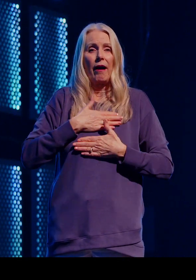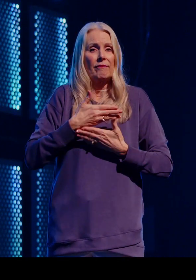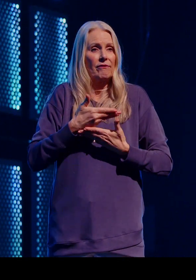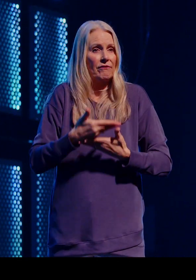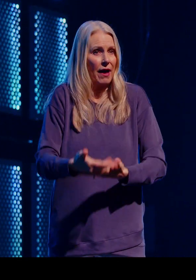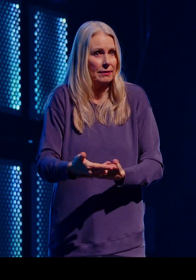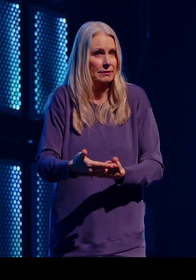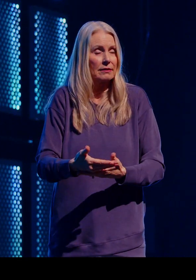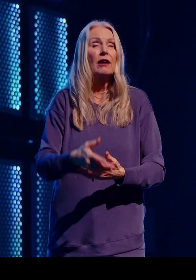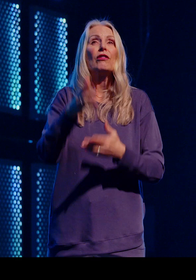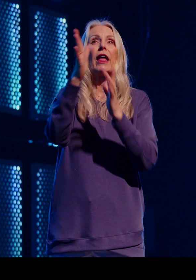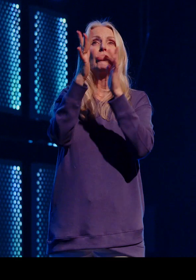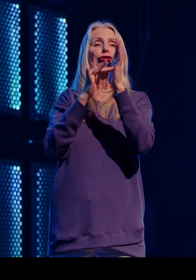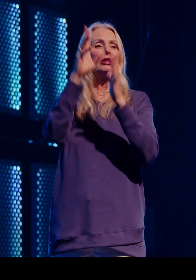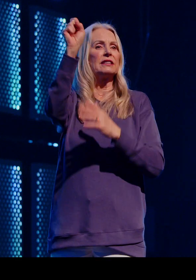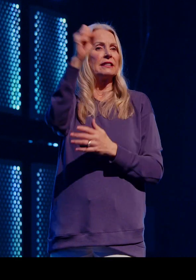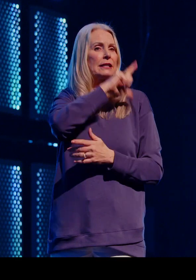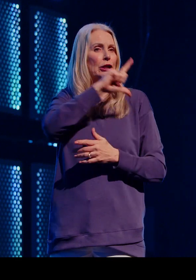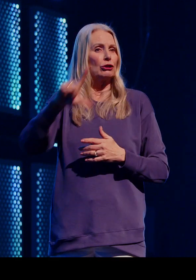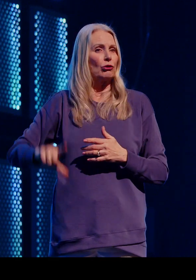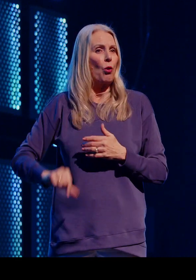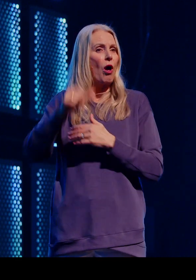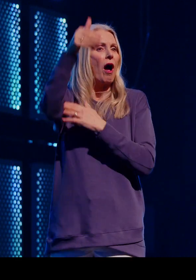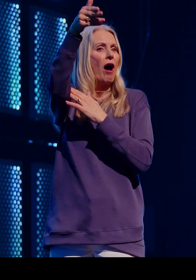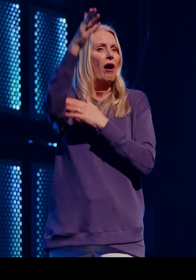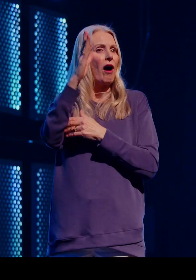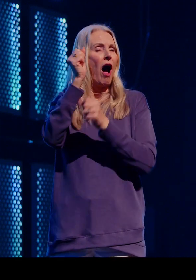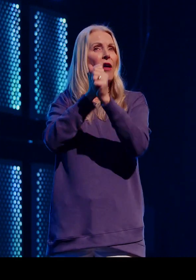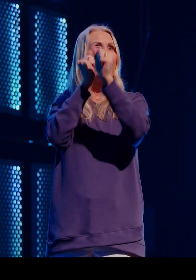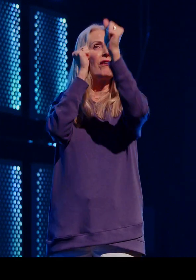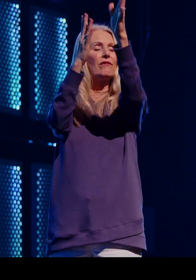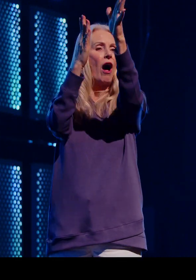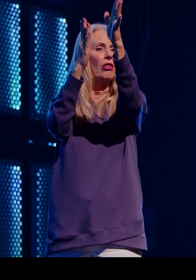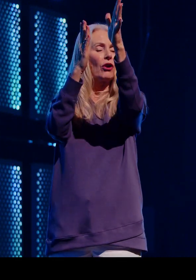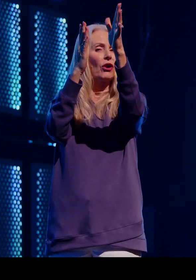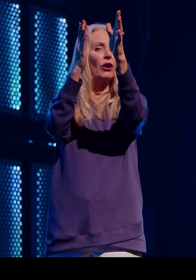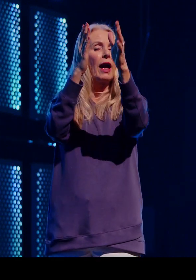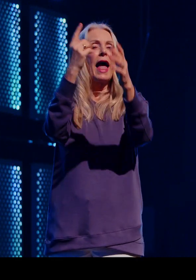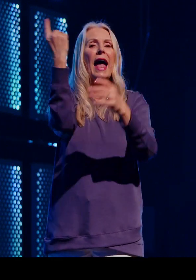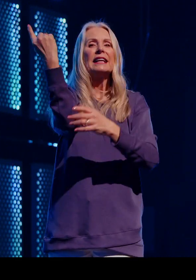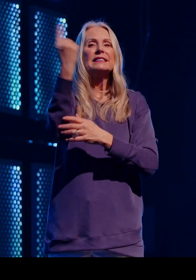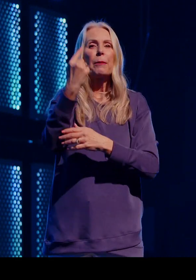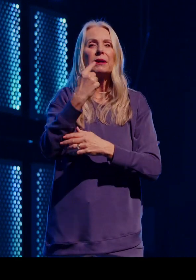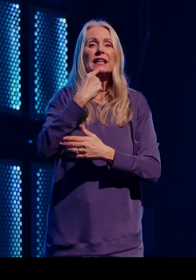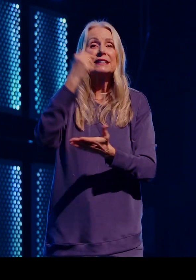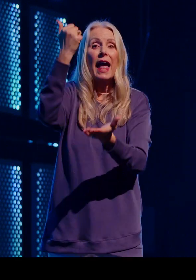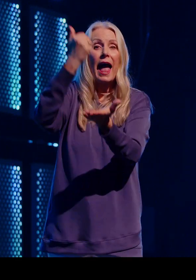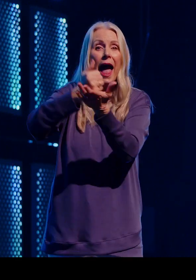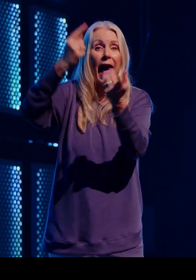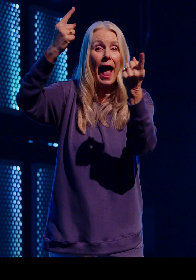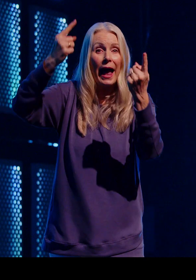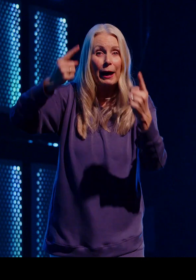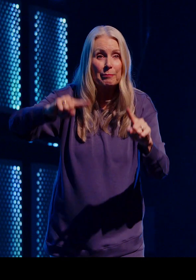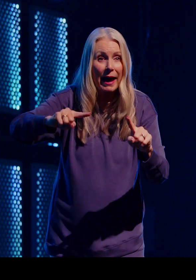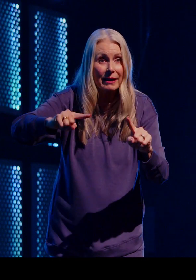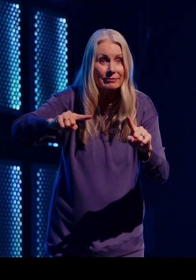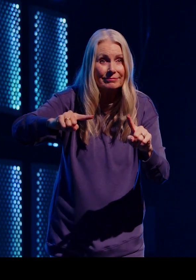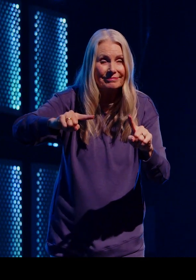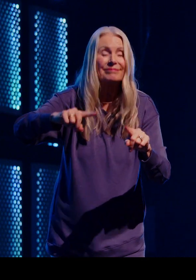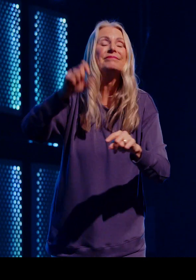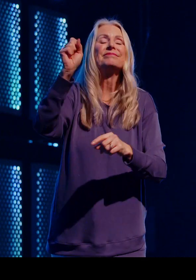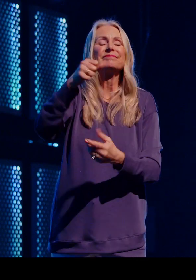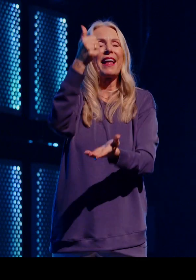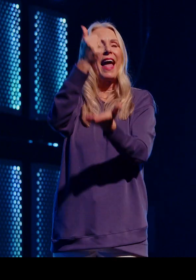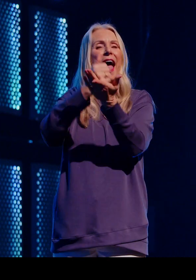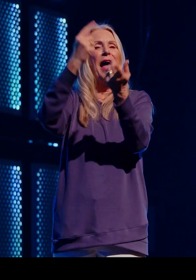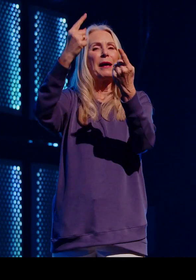to the glory of the Father, God the Father. And somebody join me as we say amen. You know, what